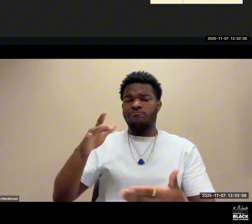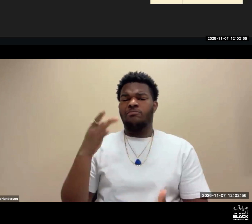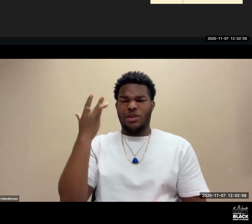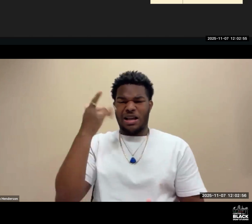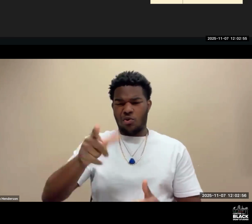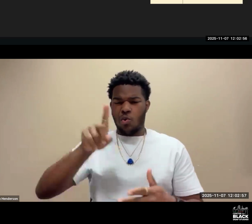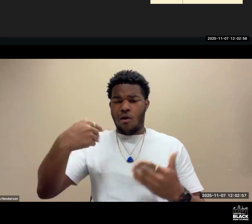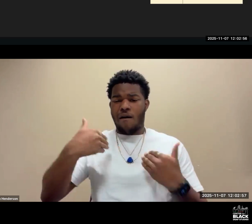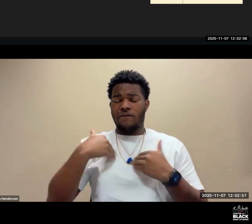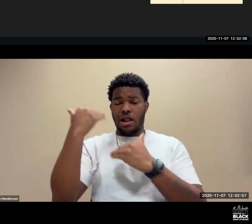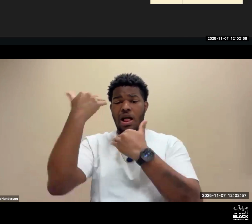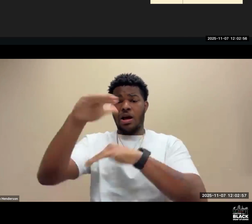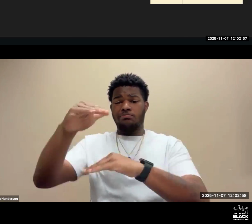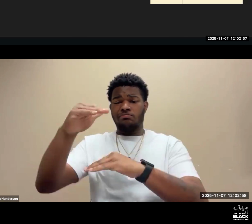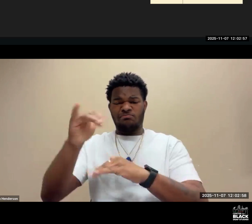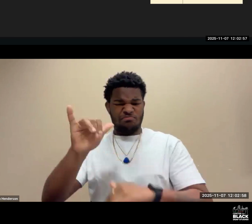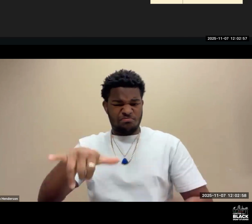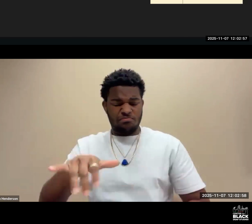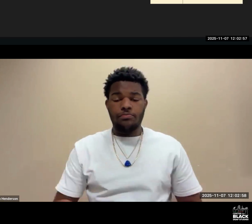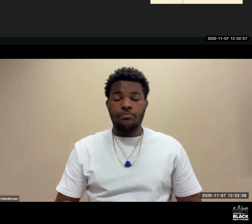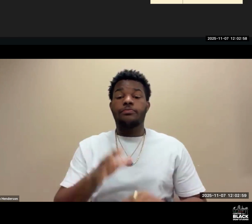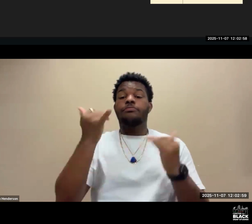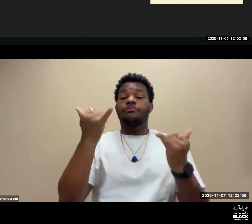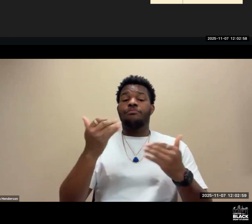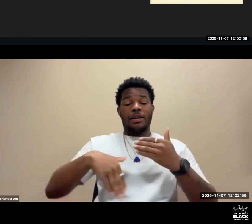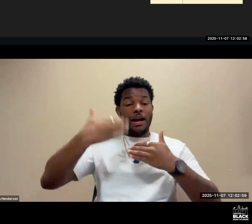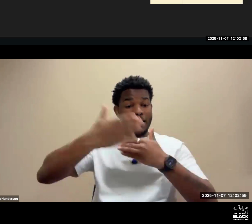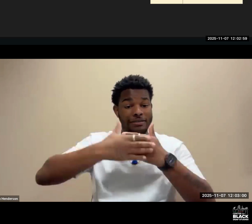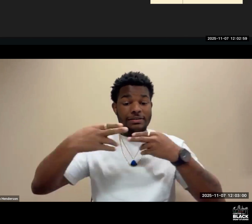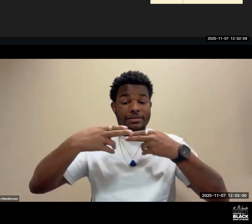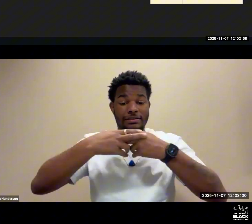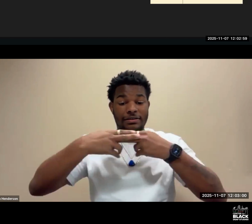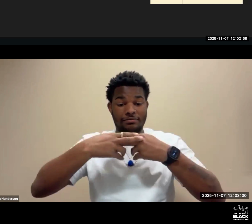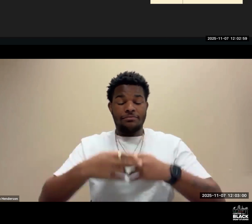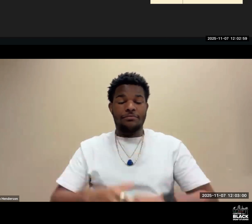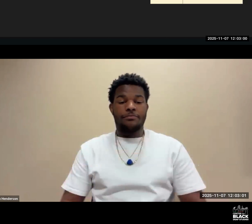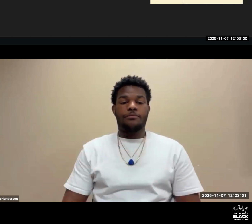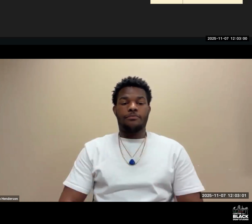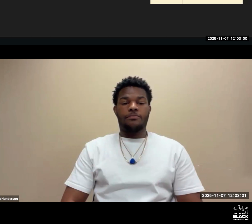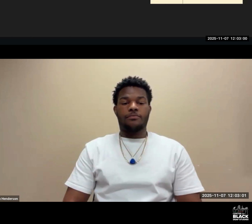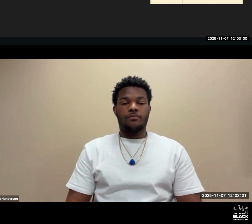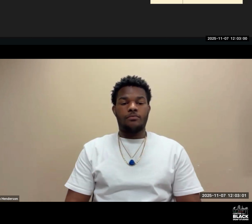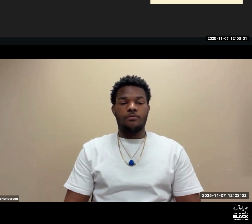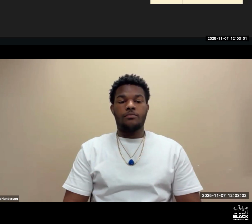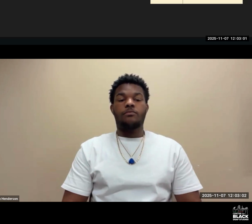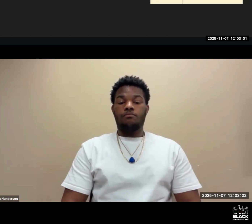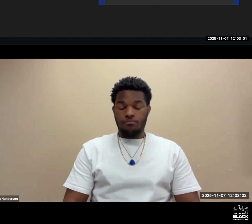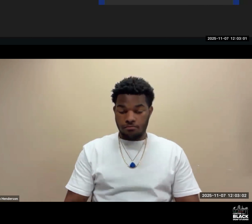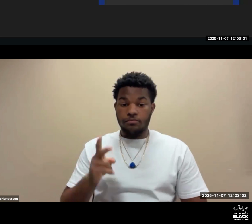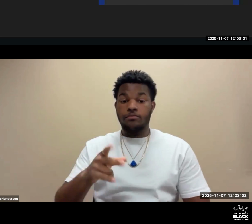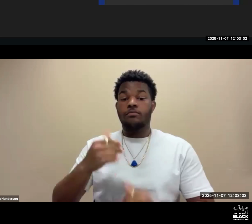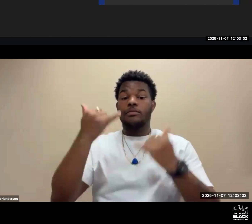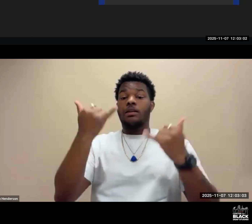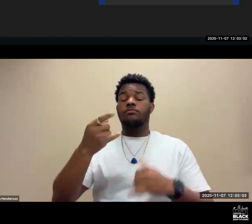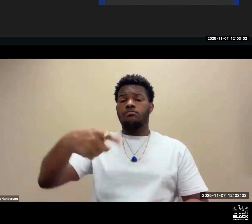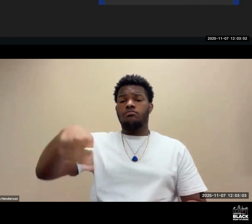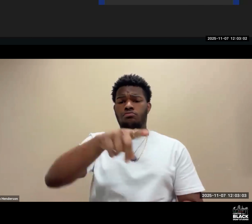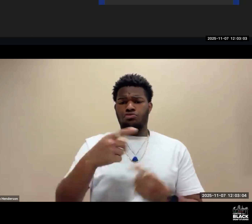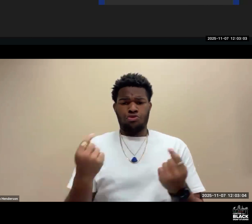phone or an iPad, sometimes it's a bit difficult. So we always suggest using the next slide.